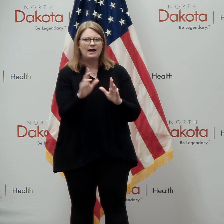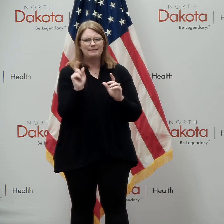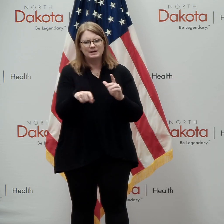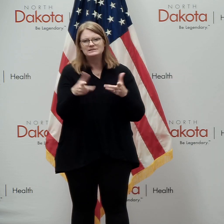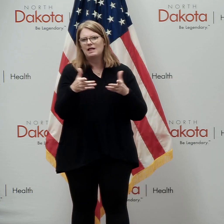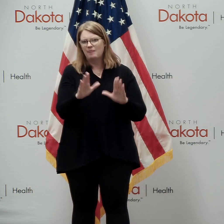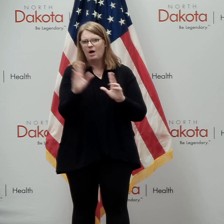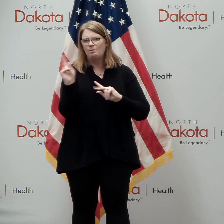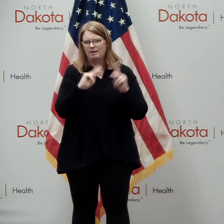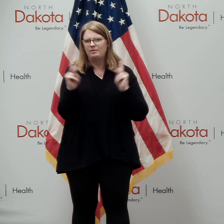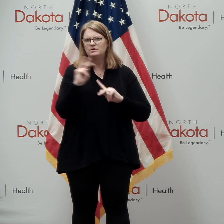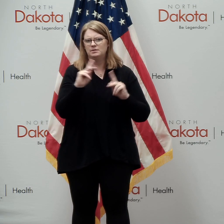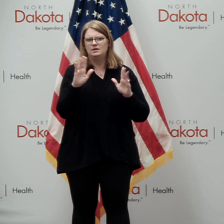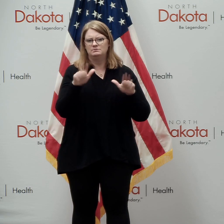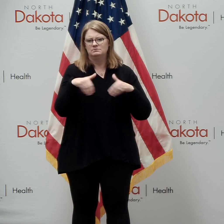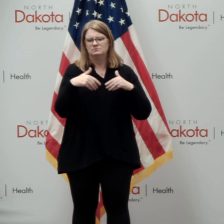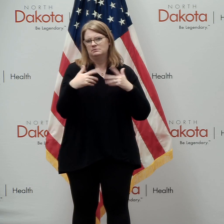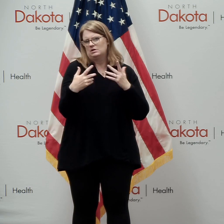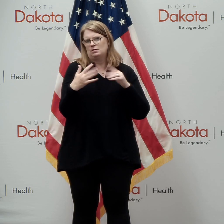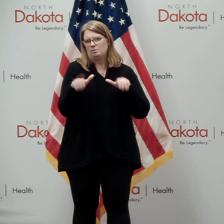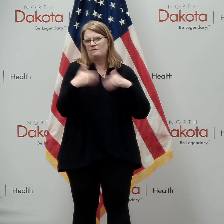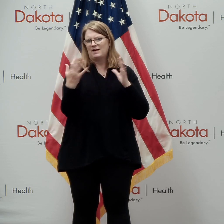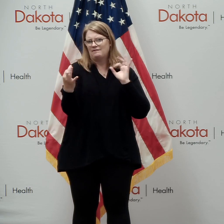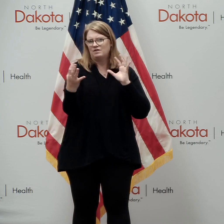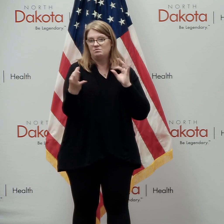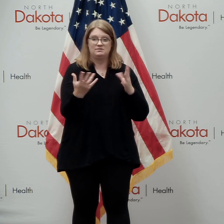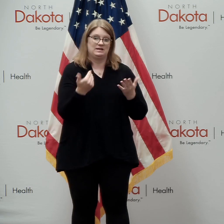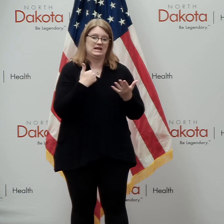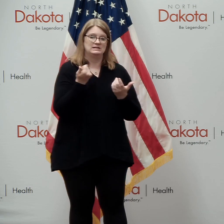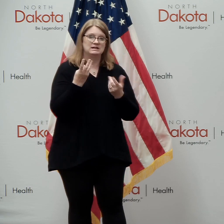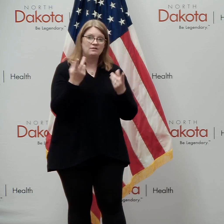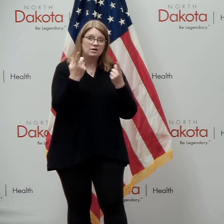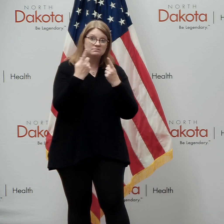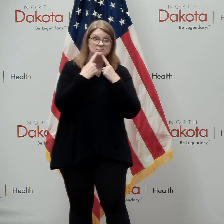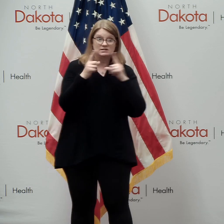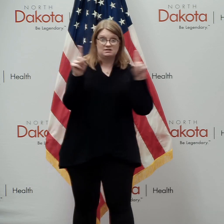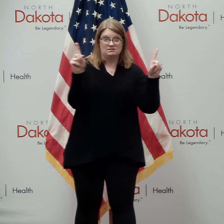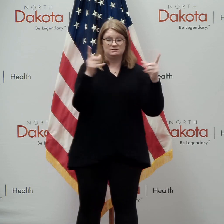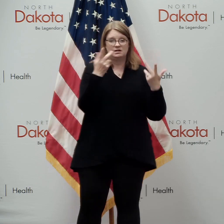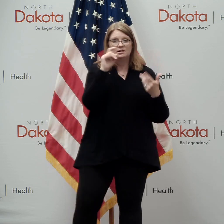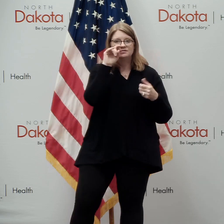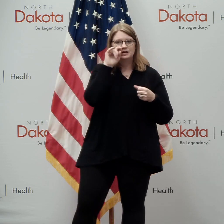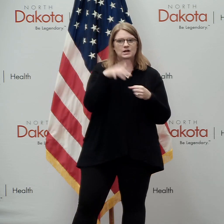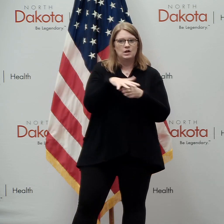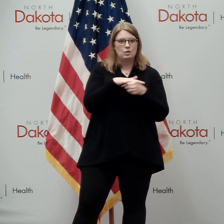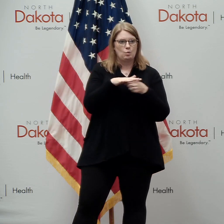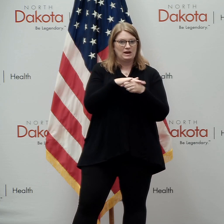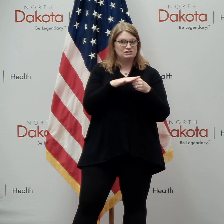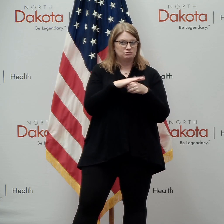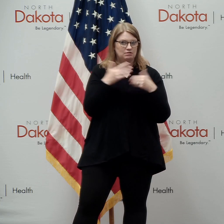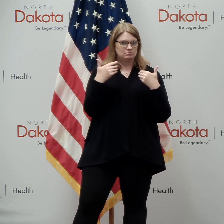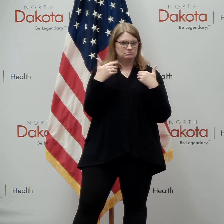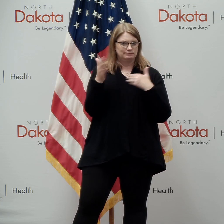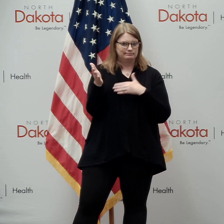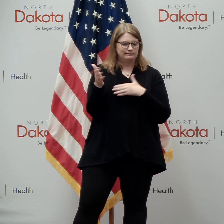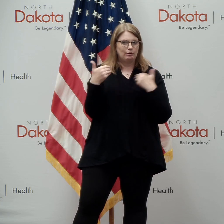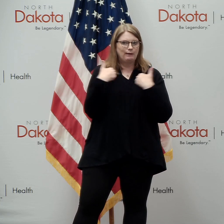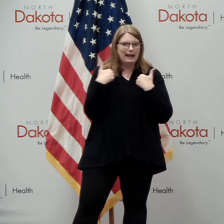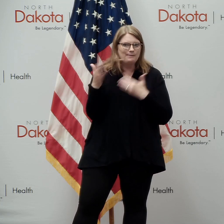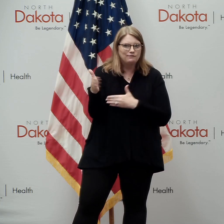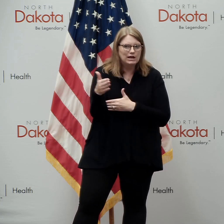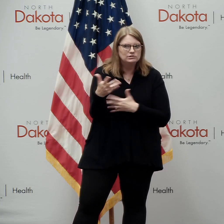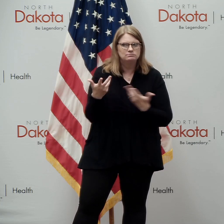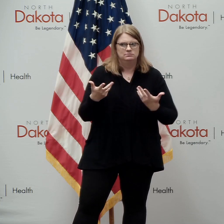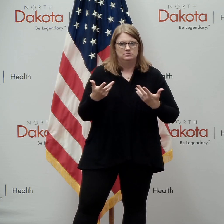those successful meetings already this year. Like I said, with the regional game and fish meetings, we had more people attending